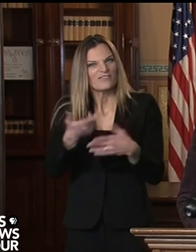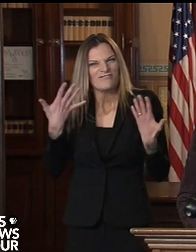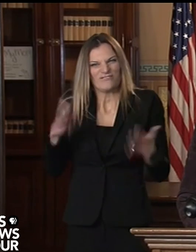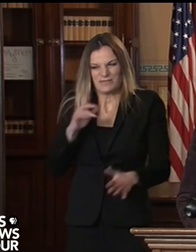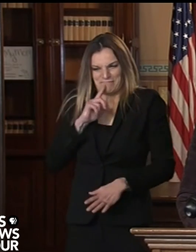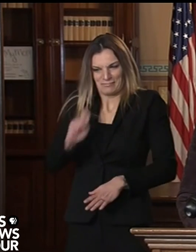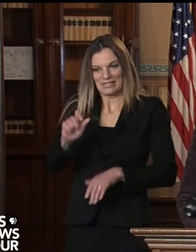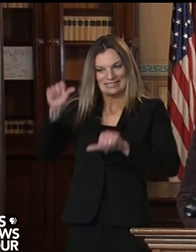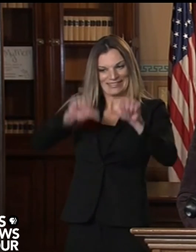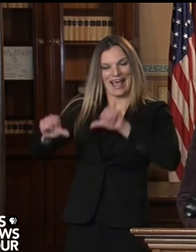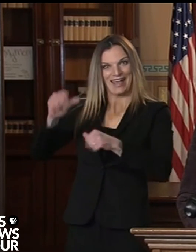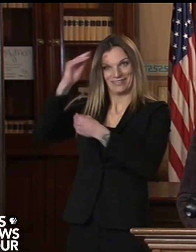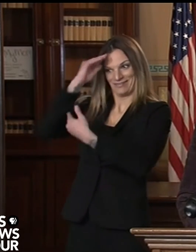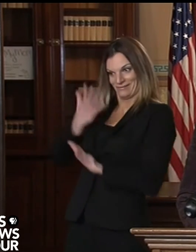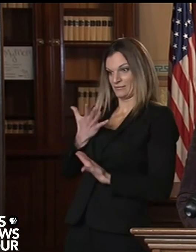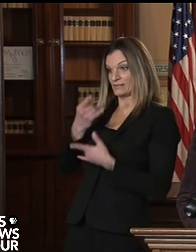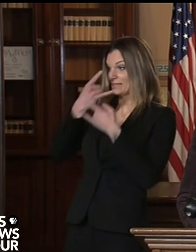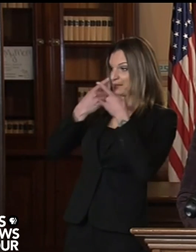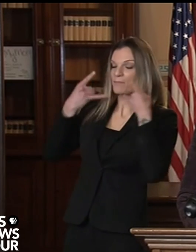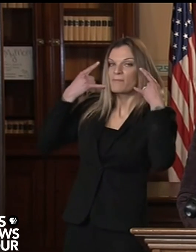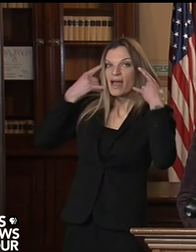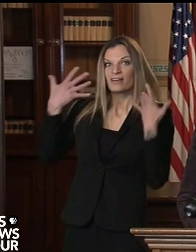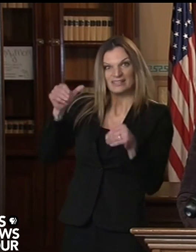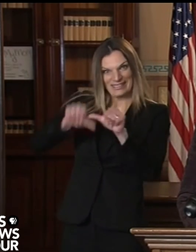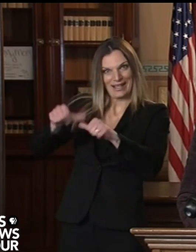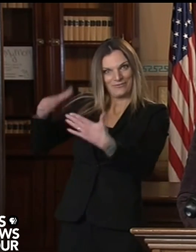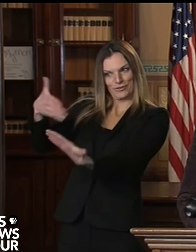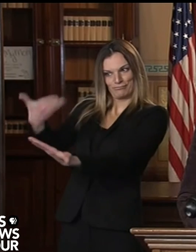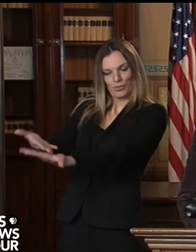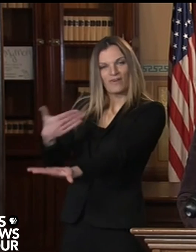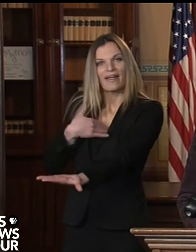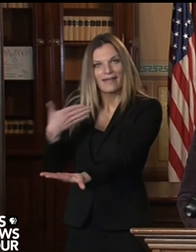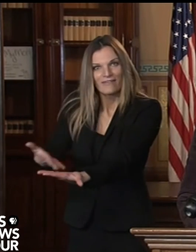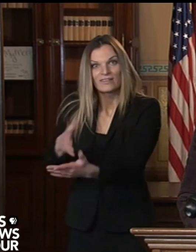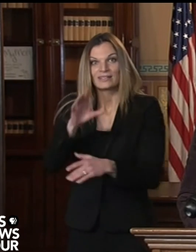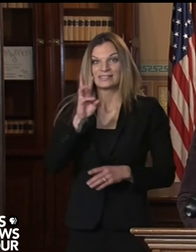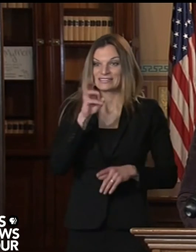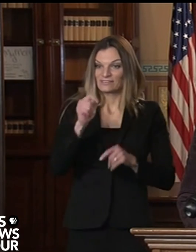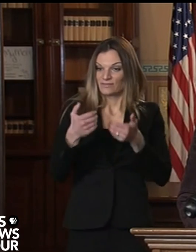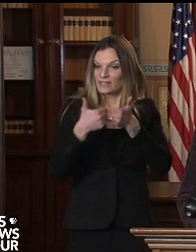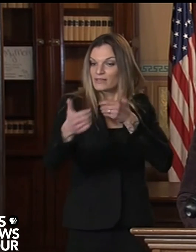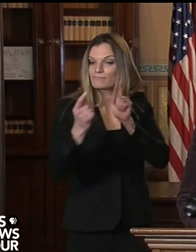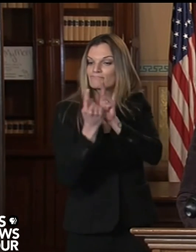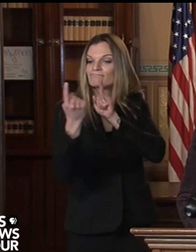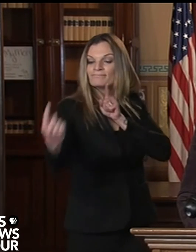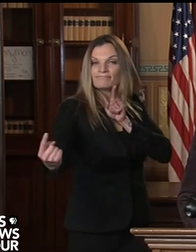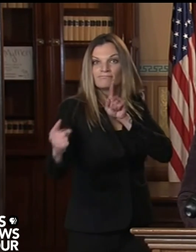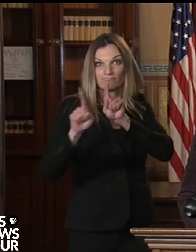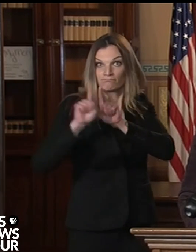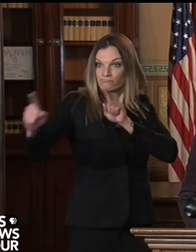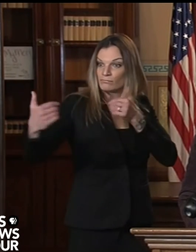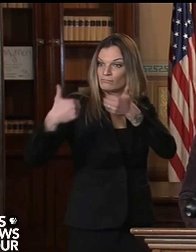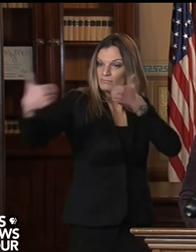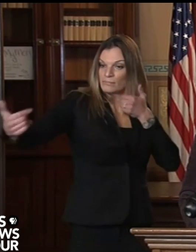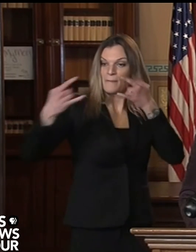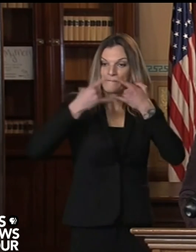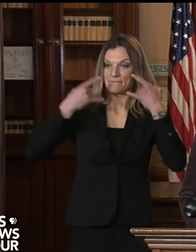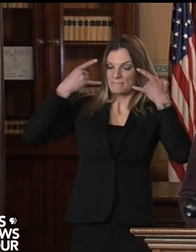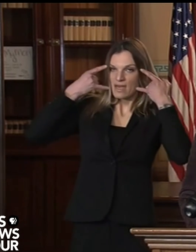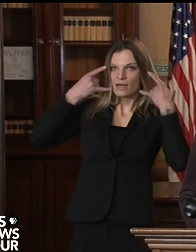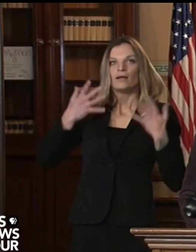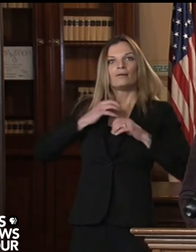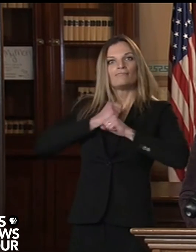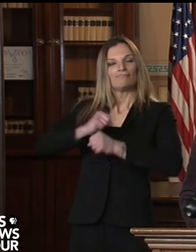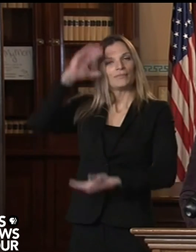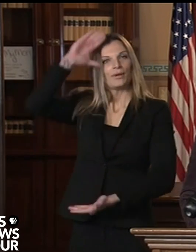settled. Wearing a face mask and keeping at least 6 feet of distance from others are the greatest tools that we